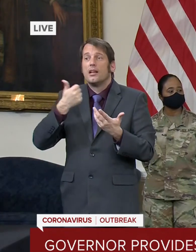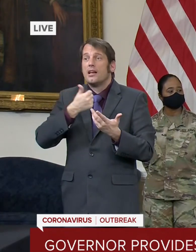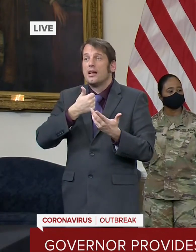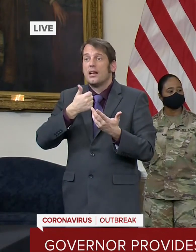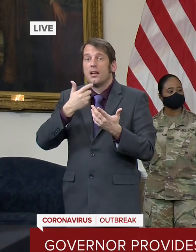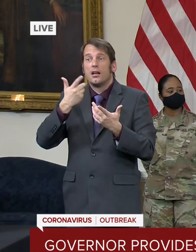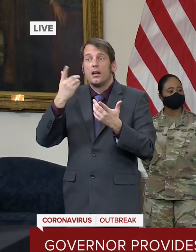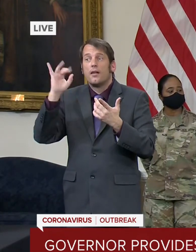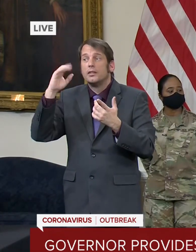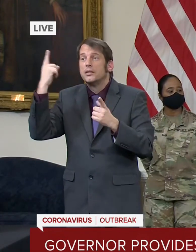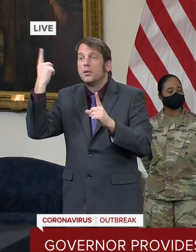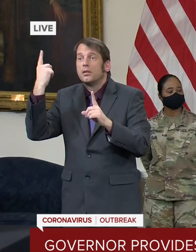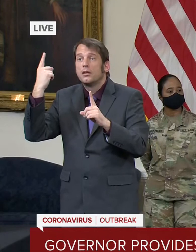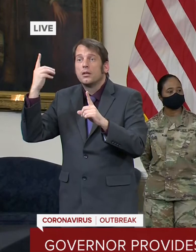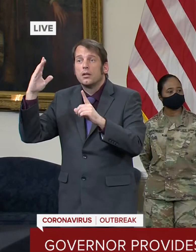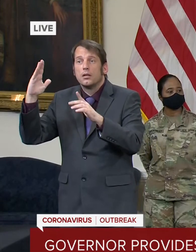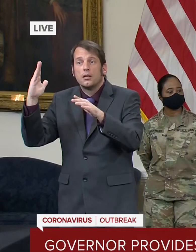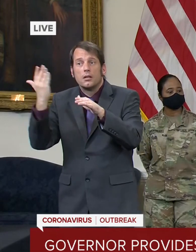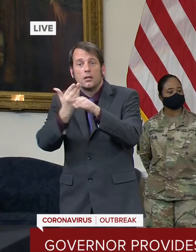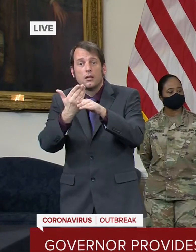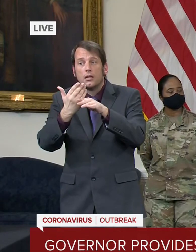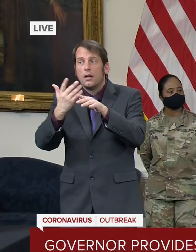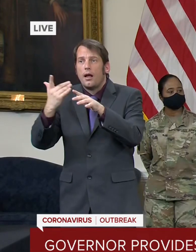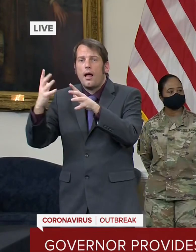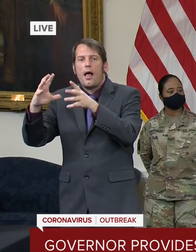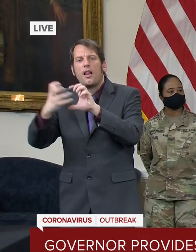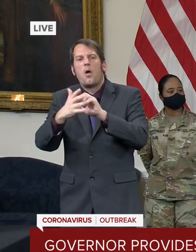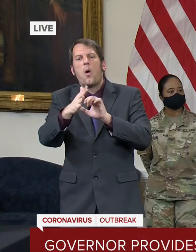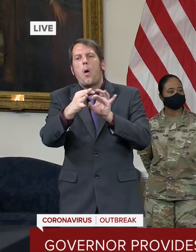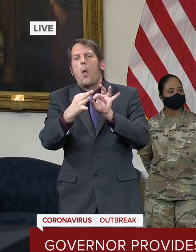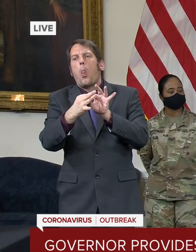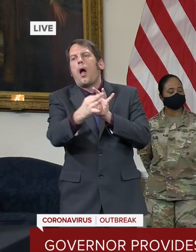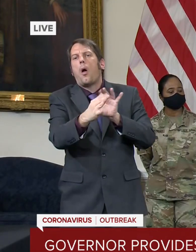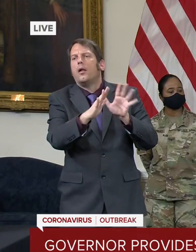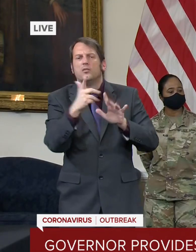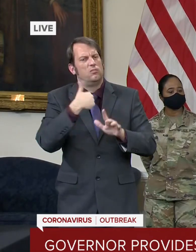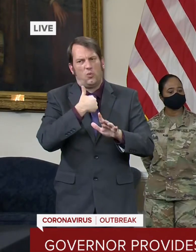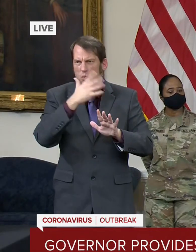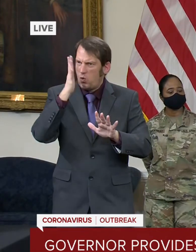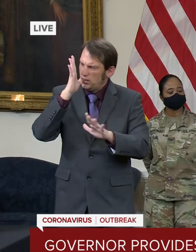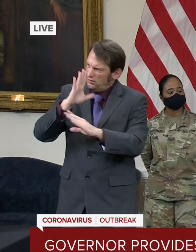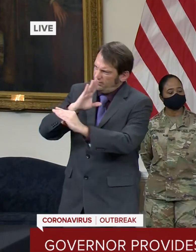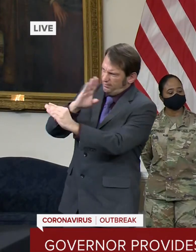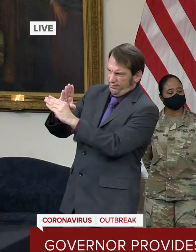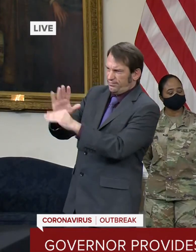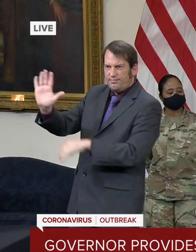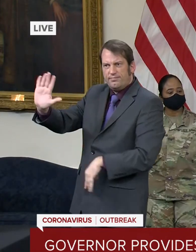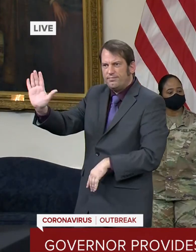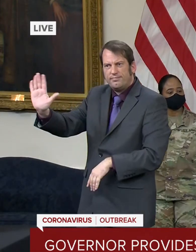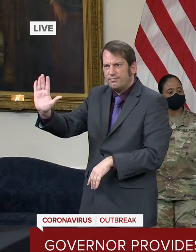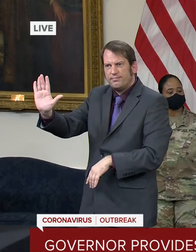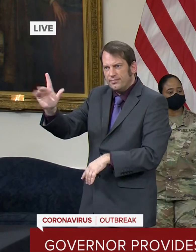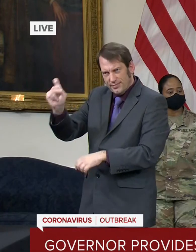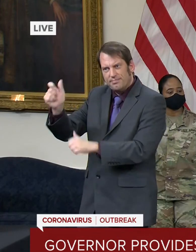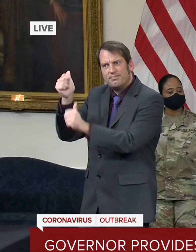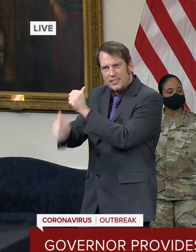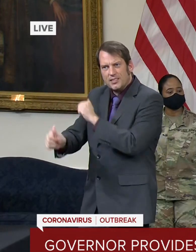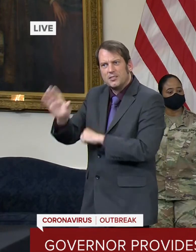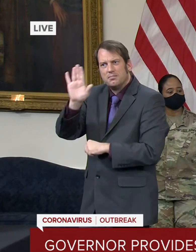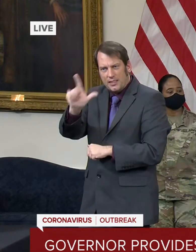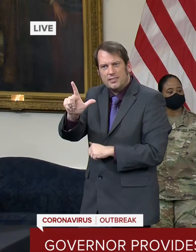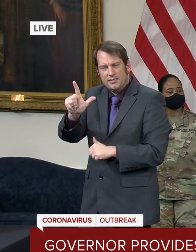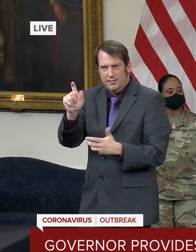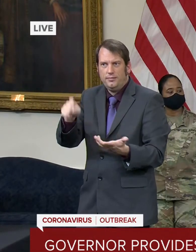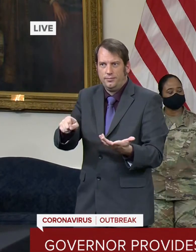or delay will prevent this desperately needed relief from getting out to Marylanders, and it's an unfortunate occurrence. We